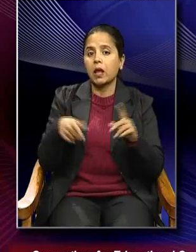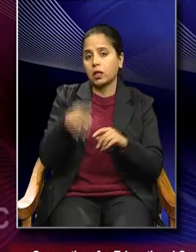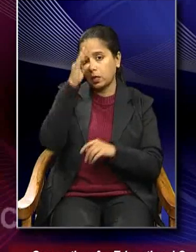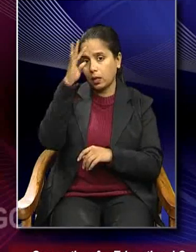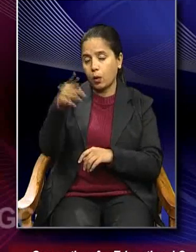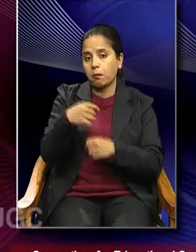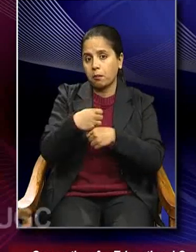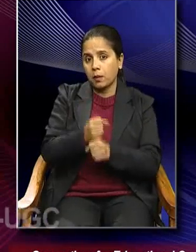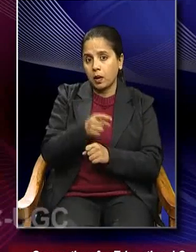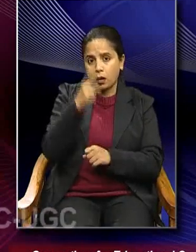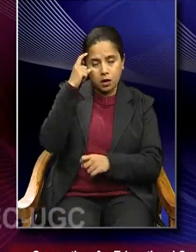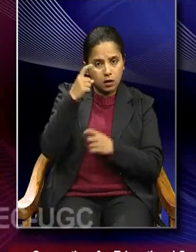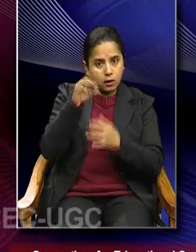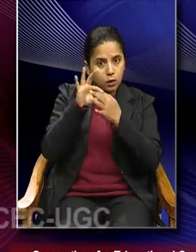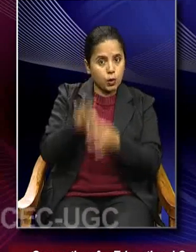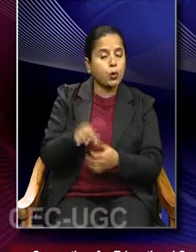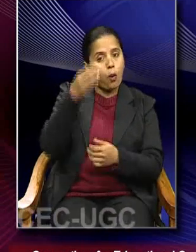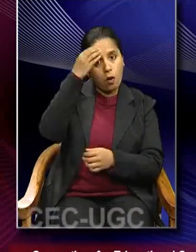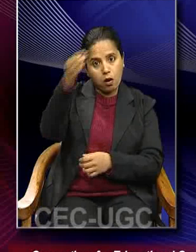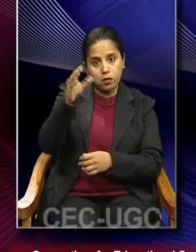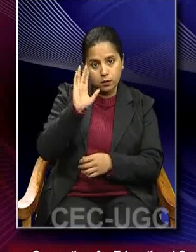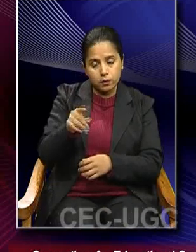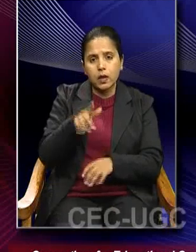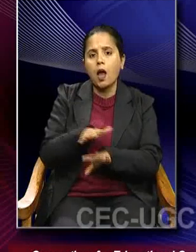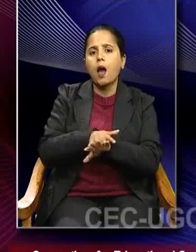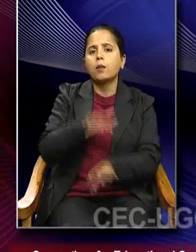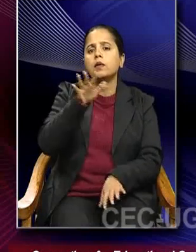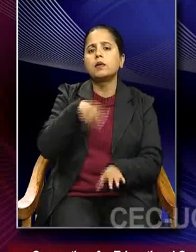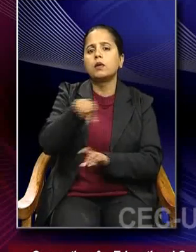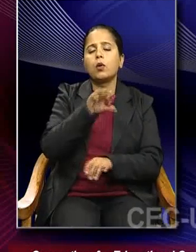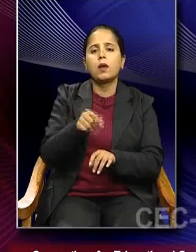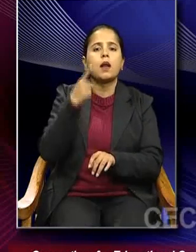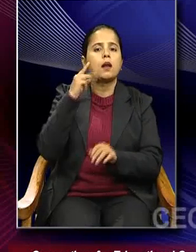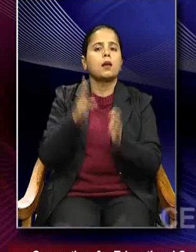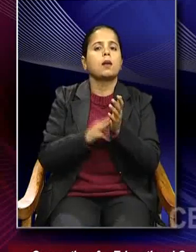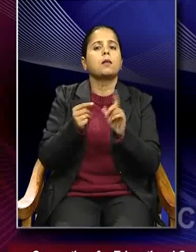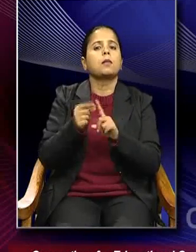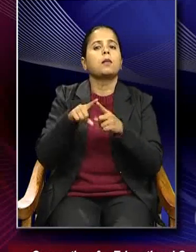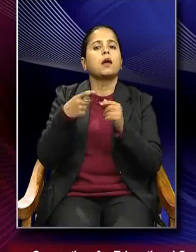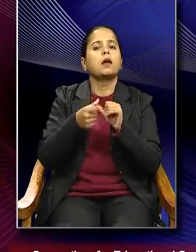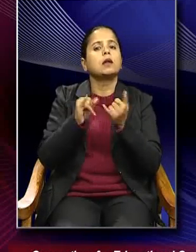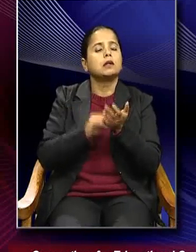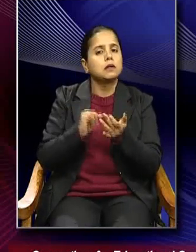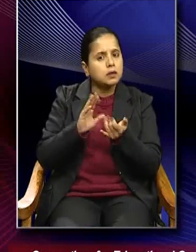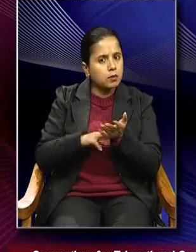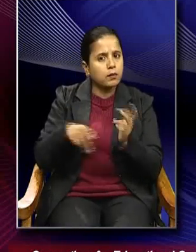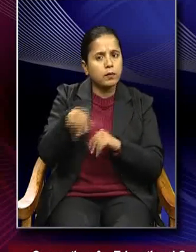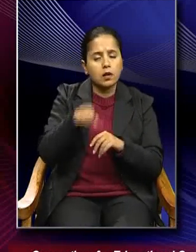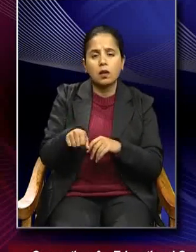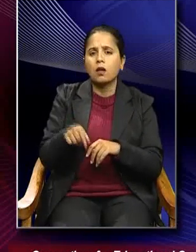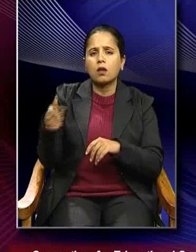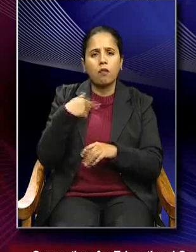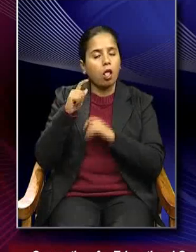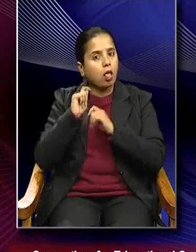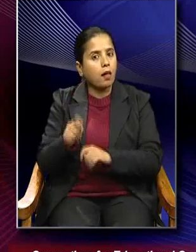was concerned with concept, abstracted empiricism is obsessed with method,